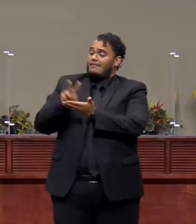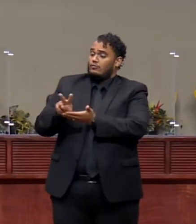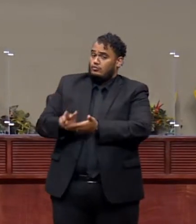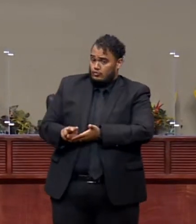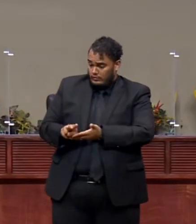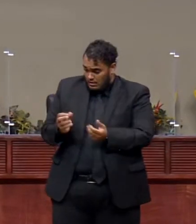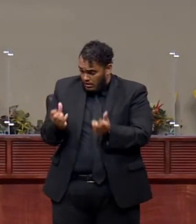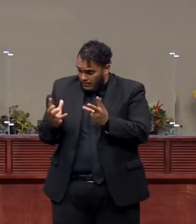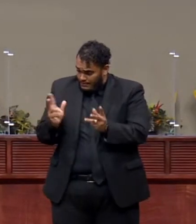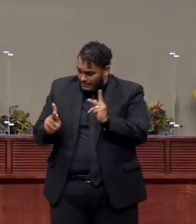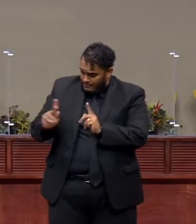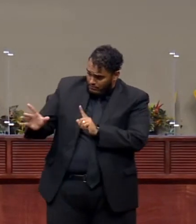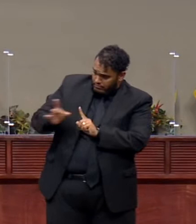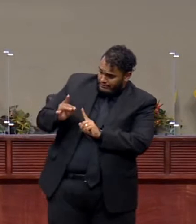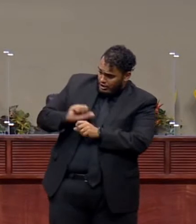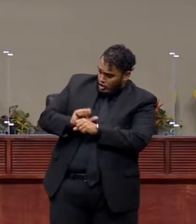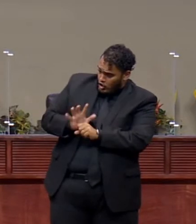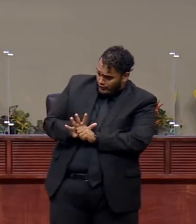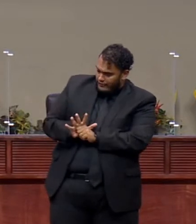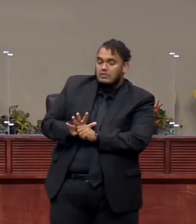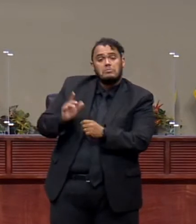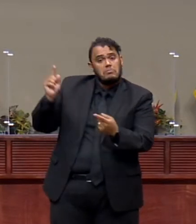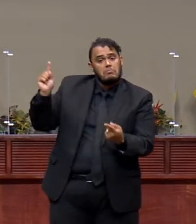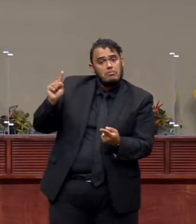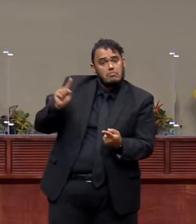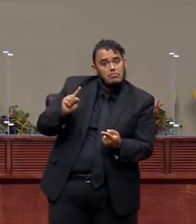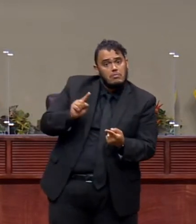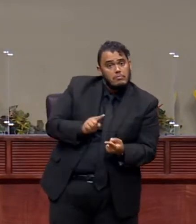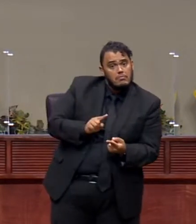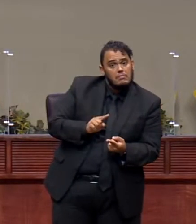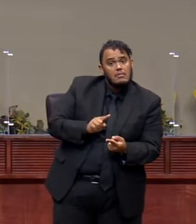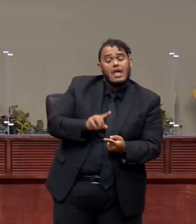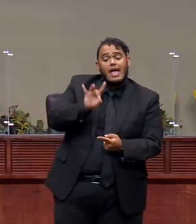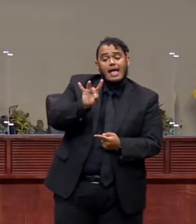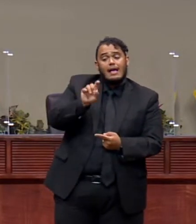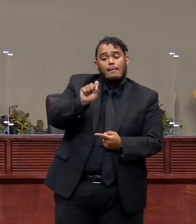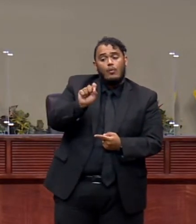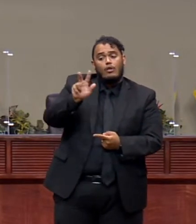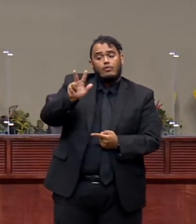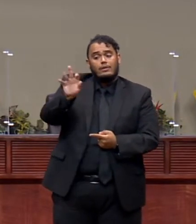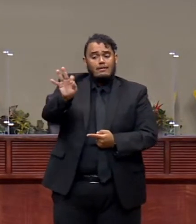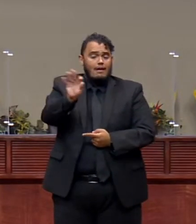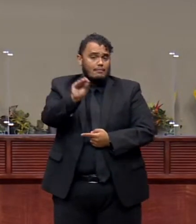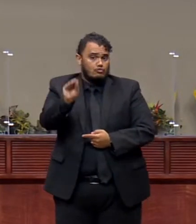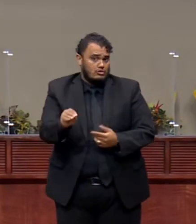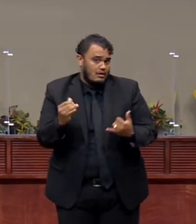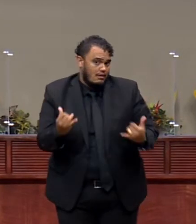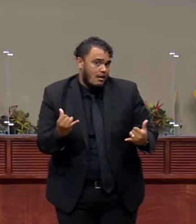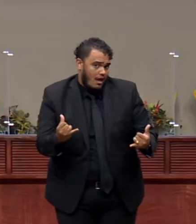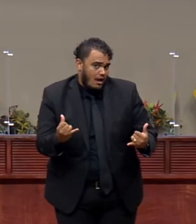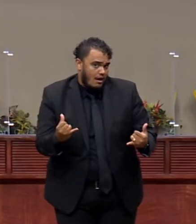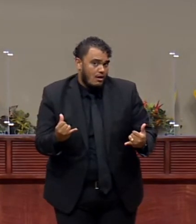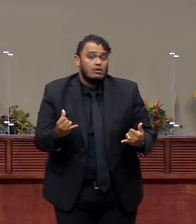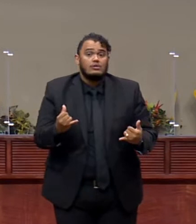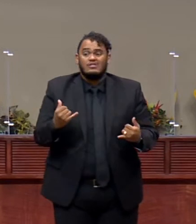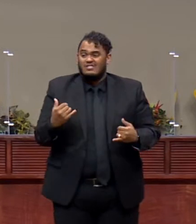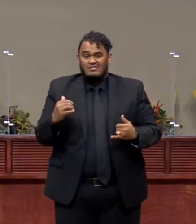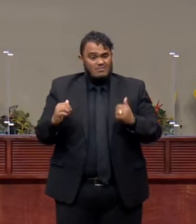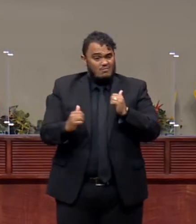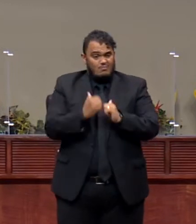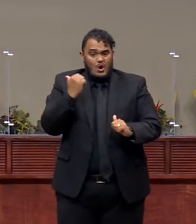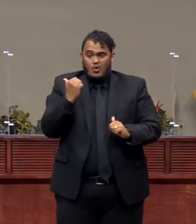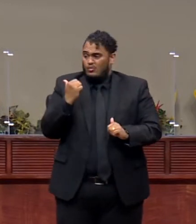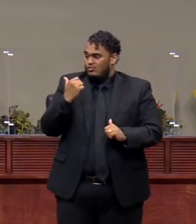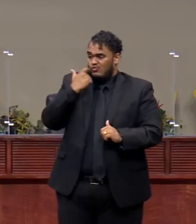at 8.39%. The last time the positivity rate was 8% was in mid-July. You